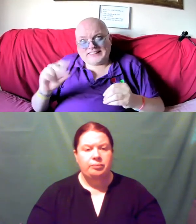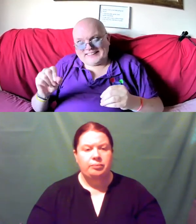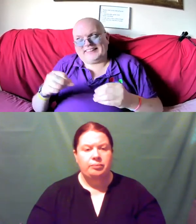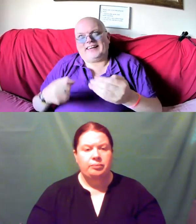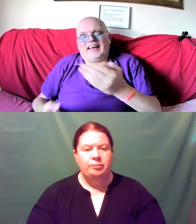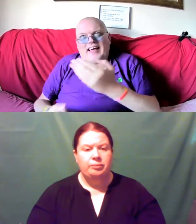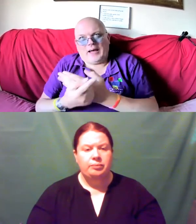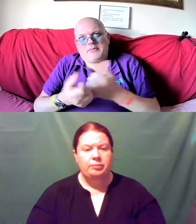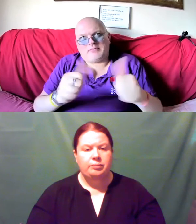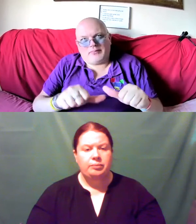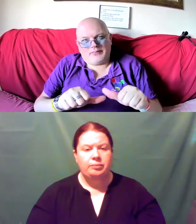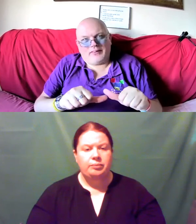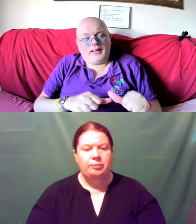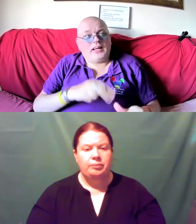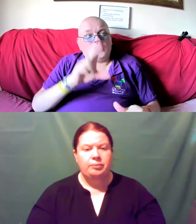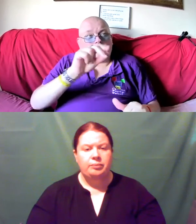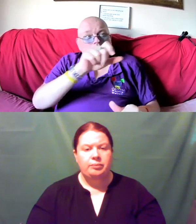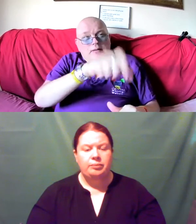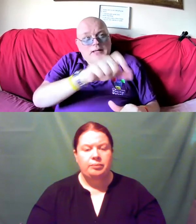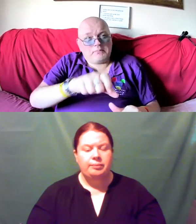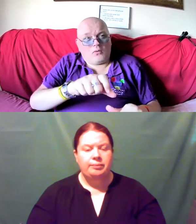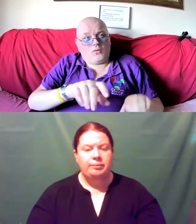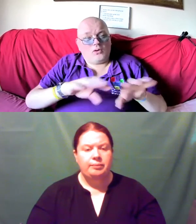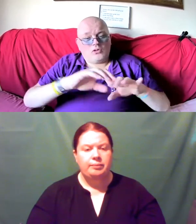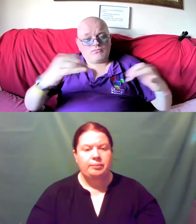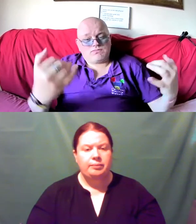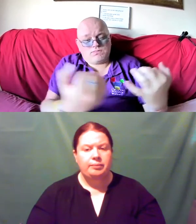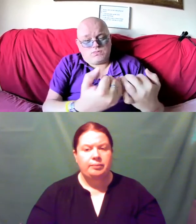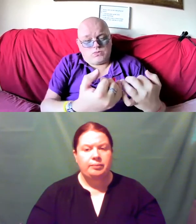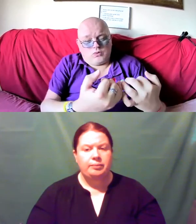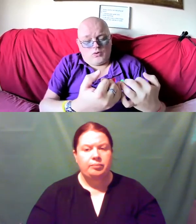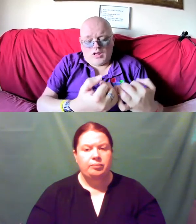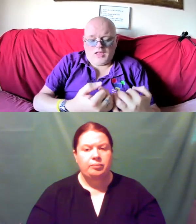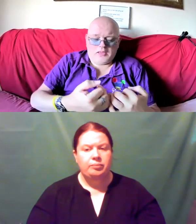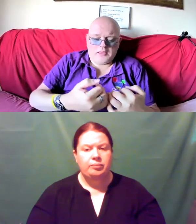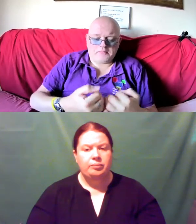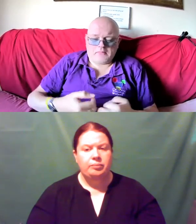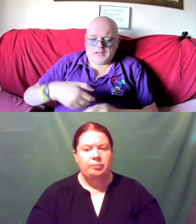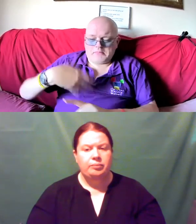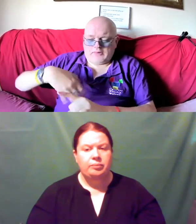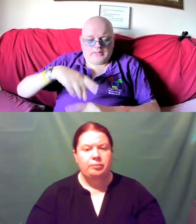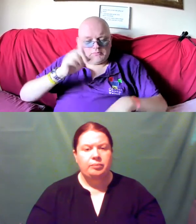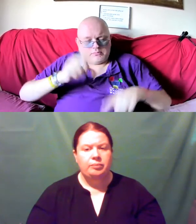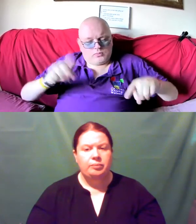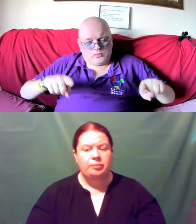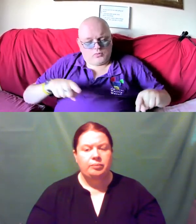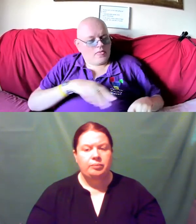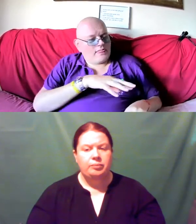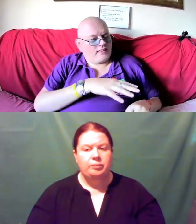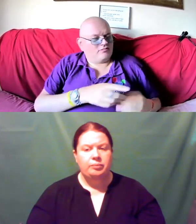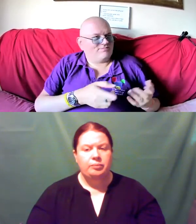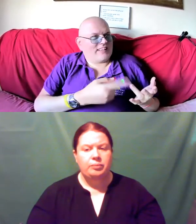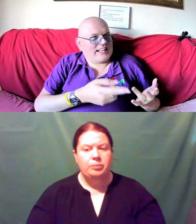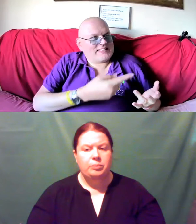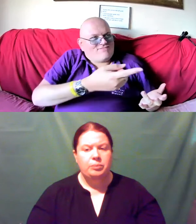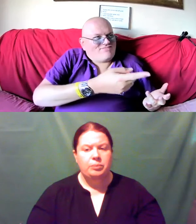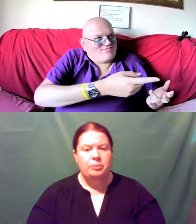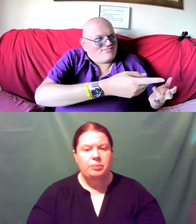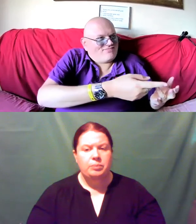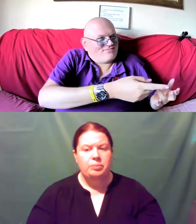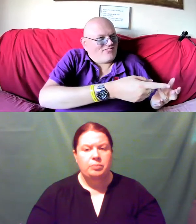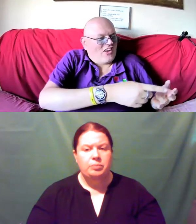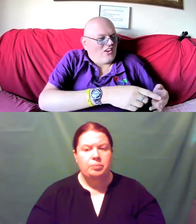got 12 people in a room, you know, from, you know, Open Table folk on one end of the spectrum